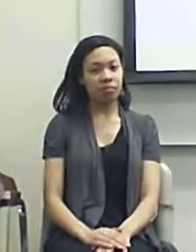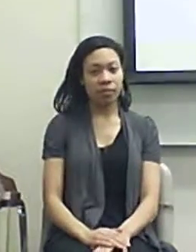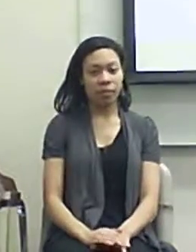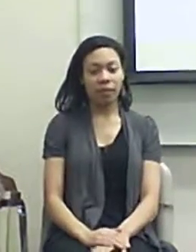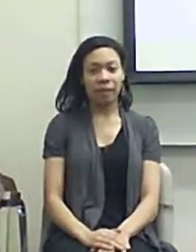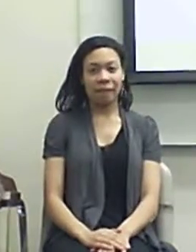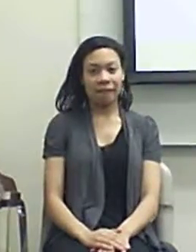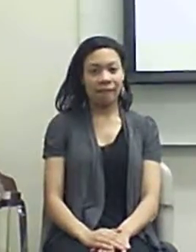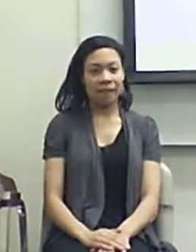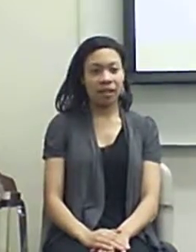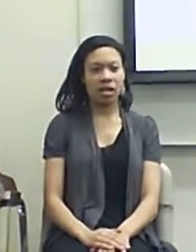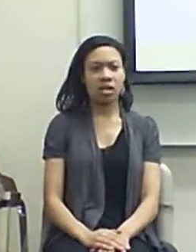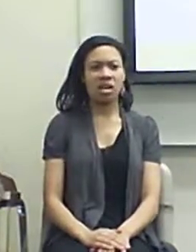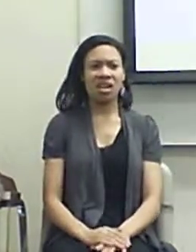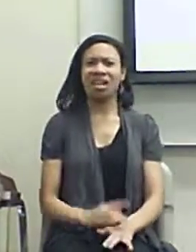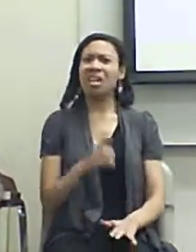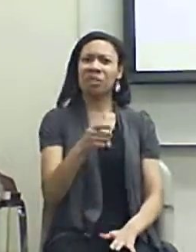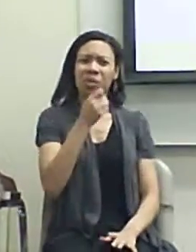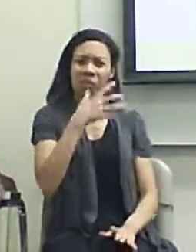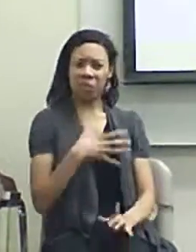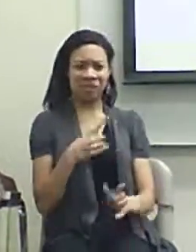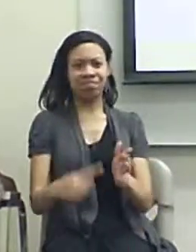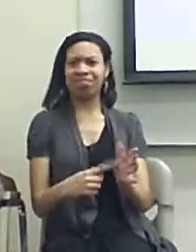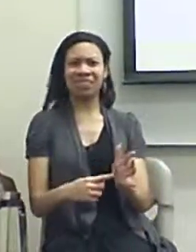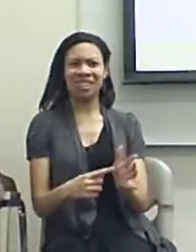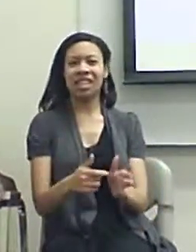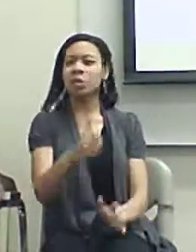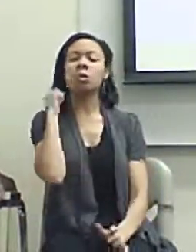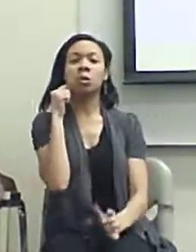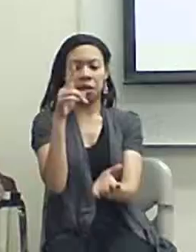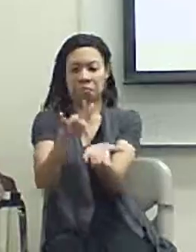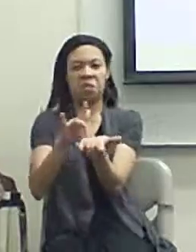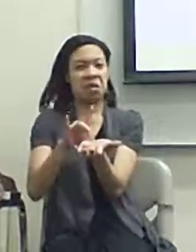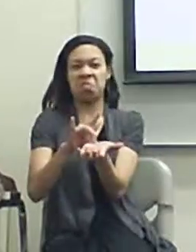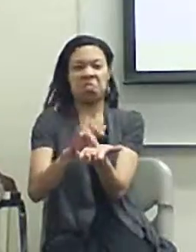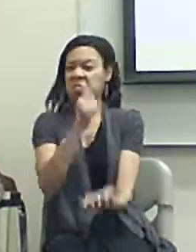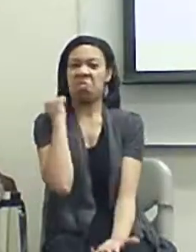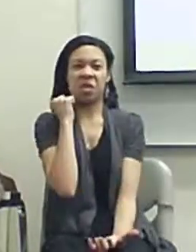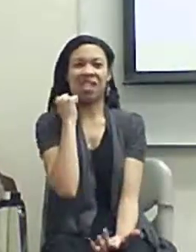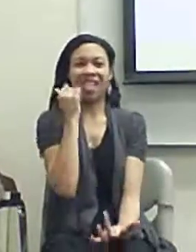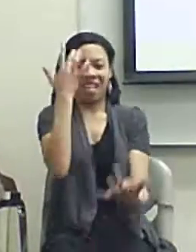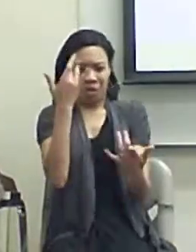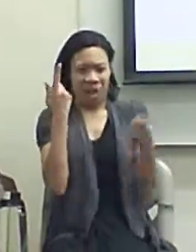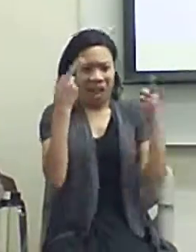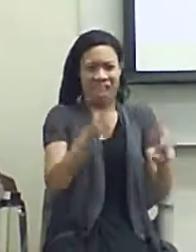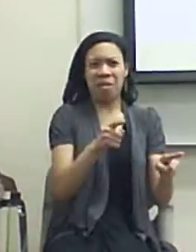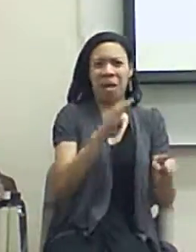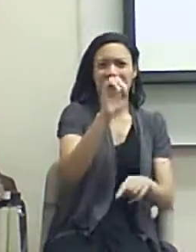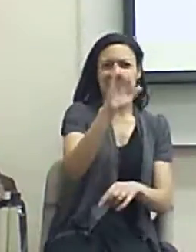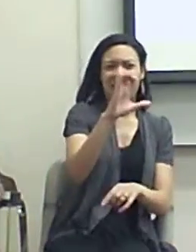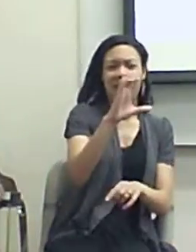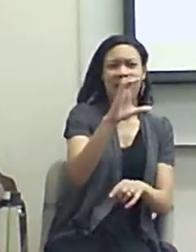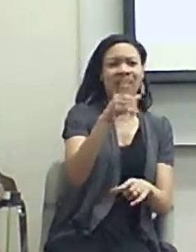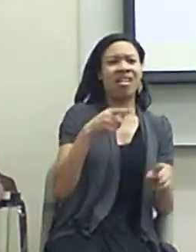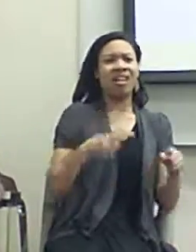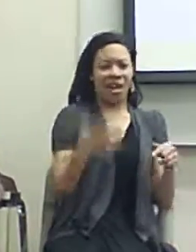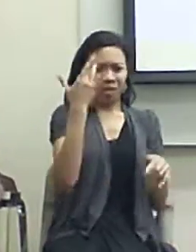But she doesn't always want to take her meds either. So I mean, but that's the struggle with bipolar, is when you're high. I